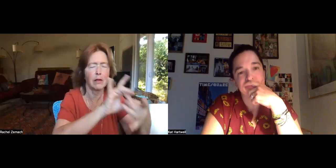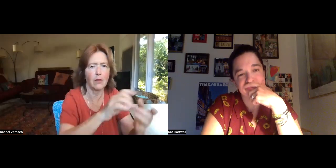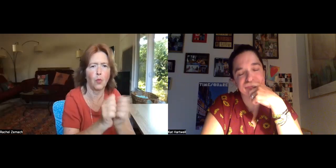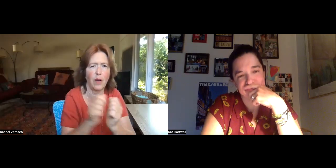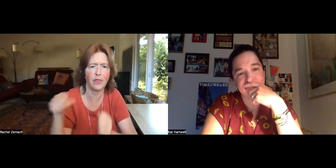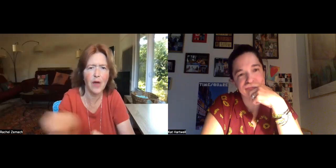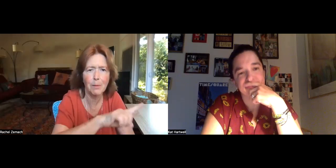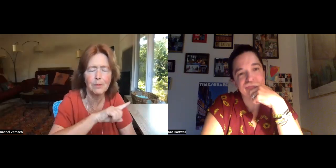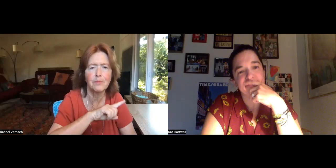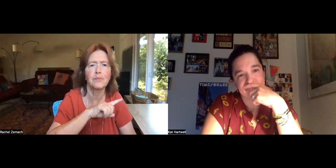with them,